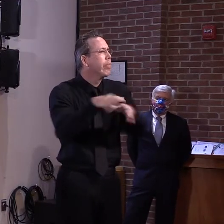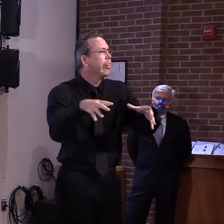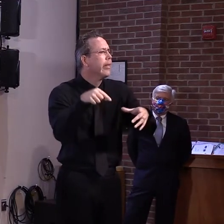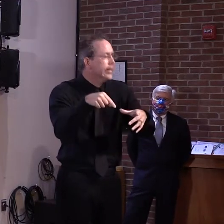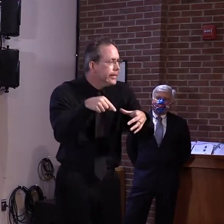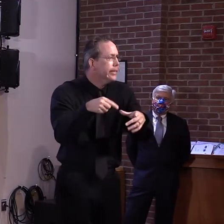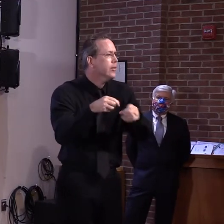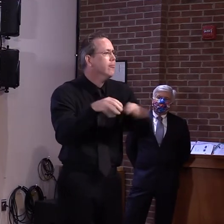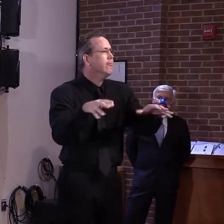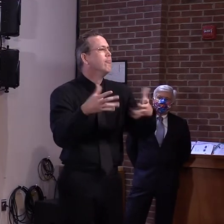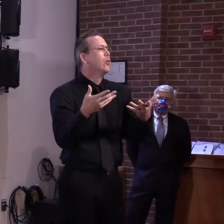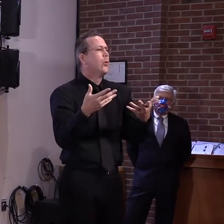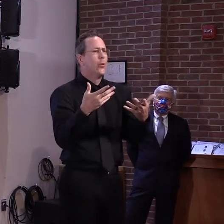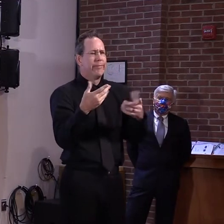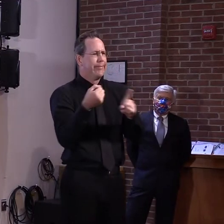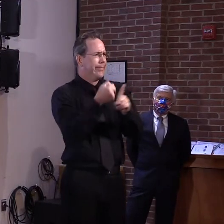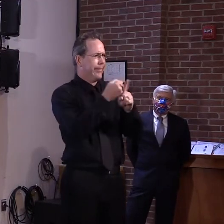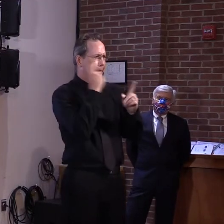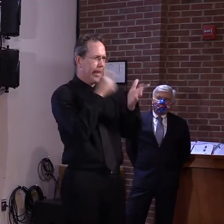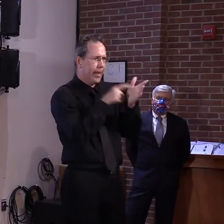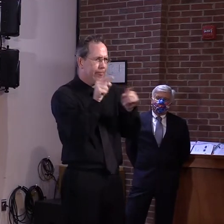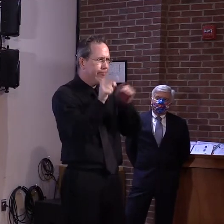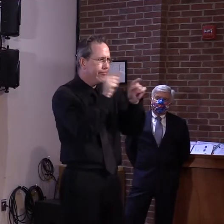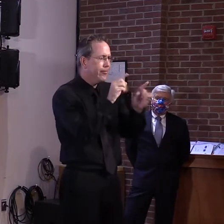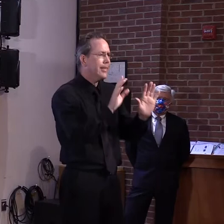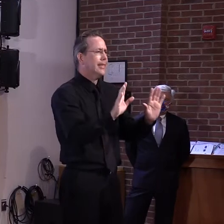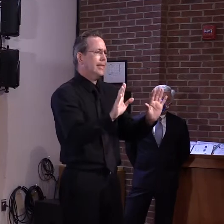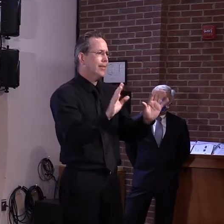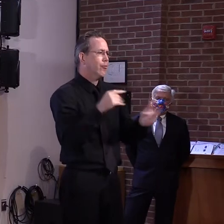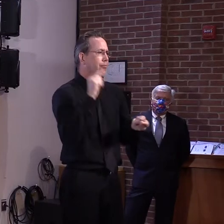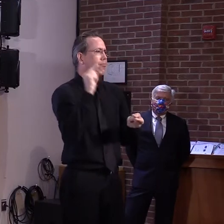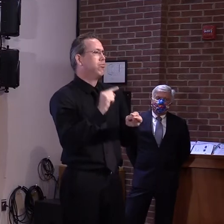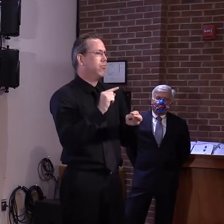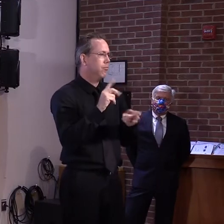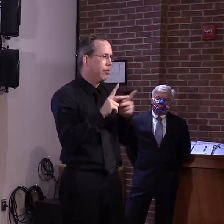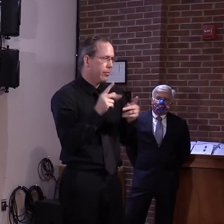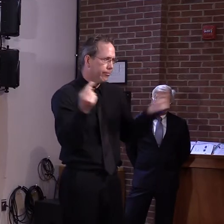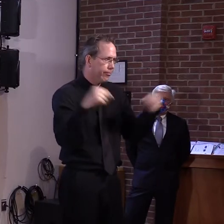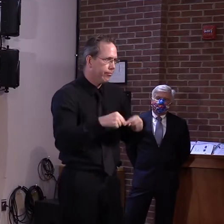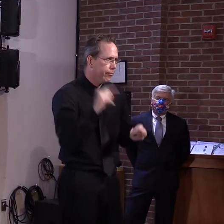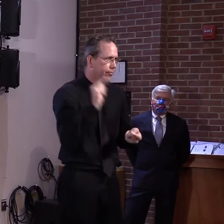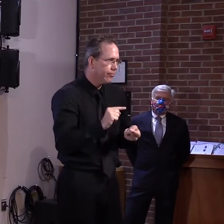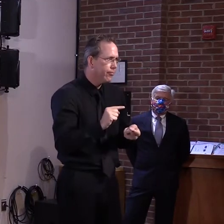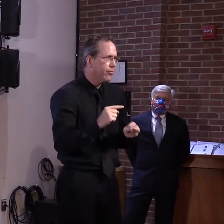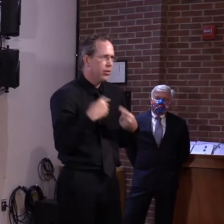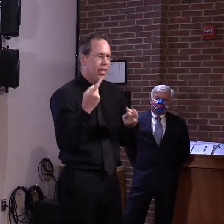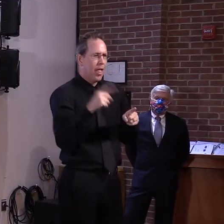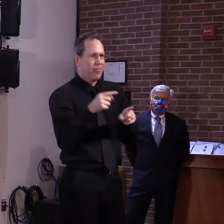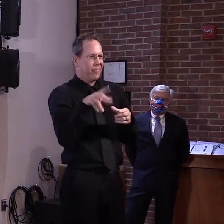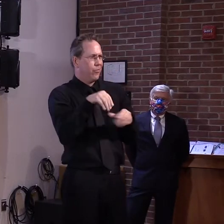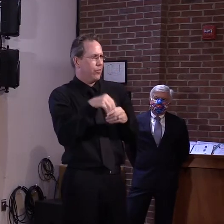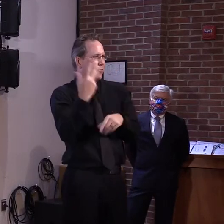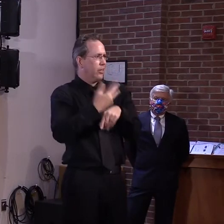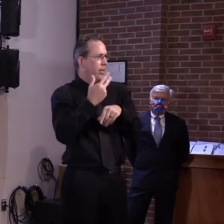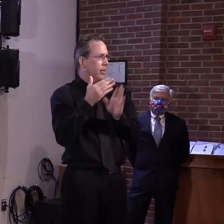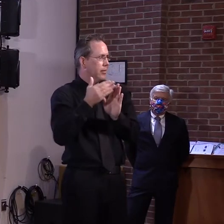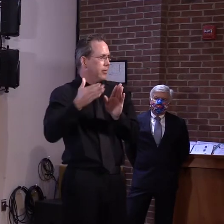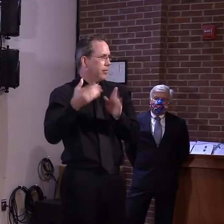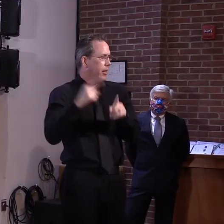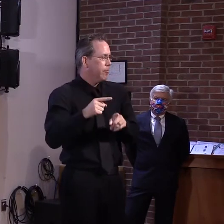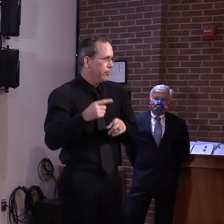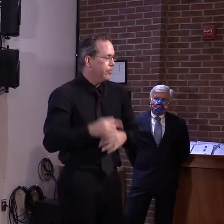county for the last 3 days or 4 days have been much lower, so that's good news, certainly. So with that, I'll turn it back over to the